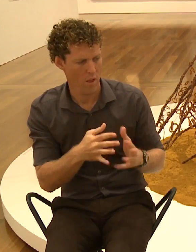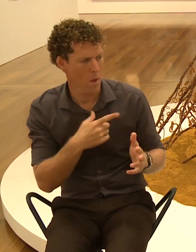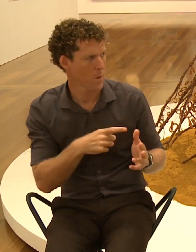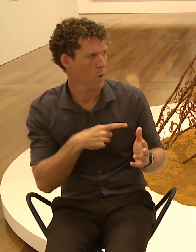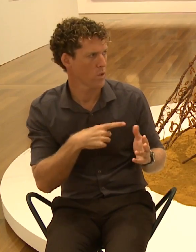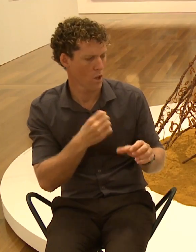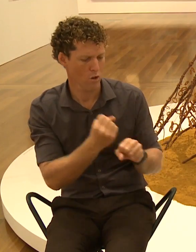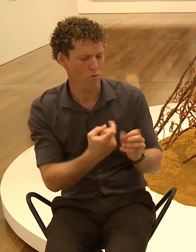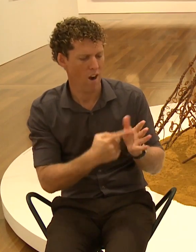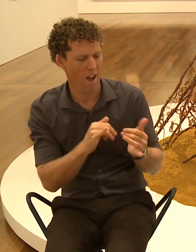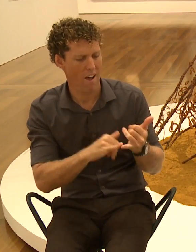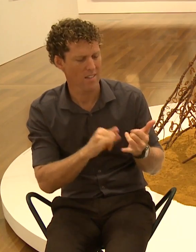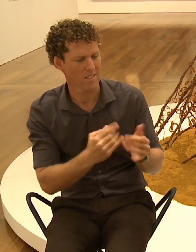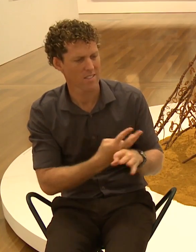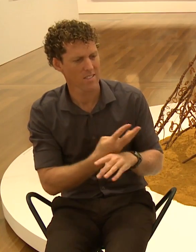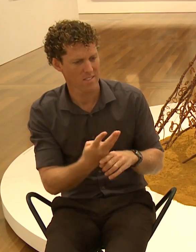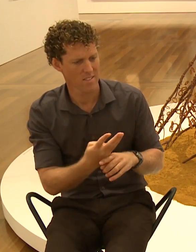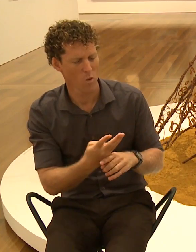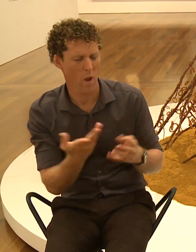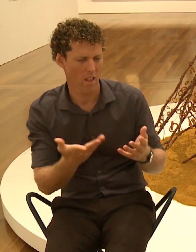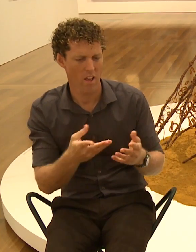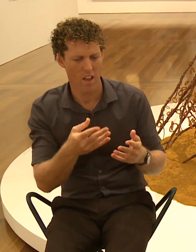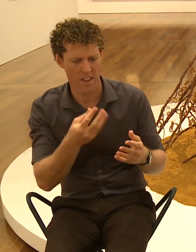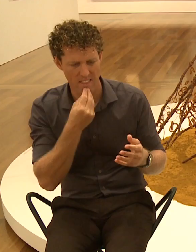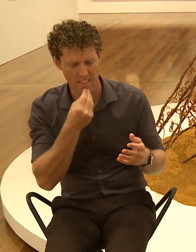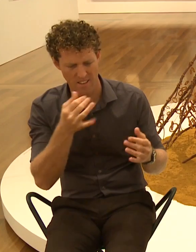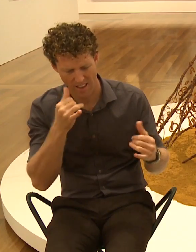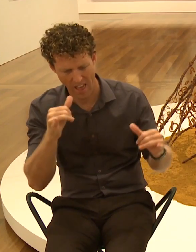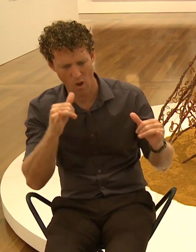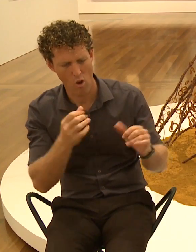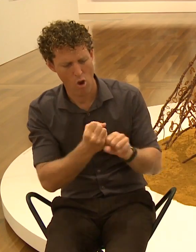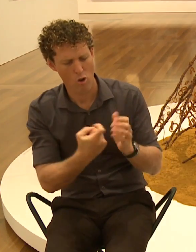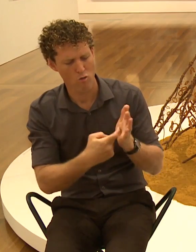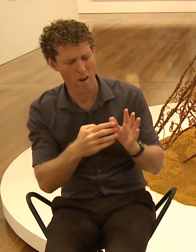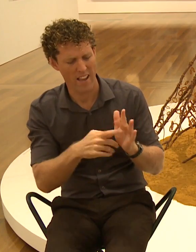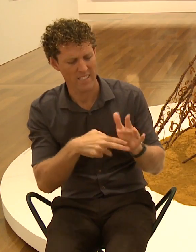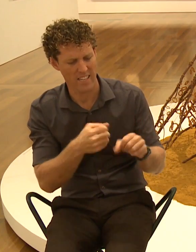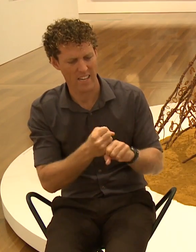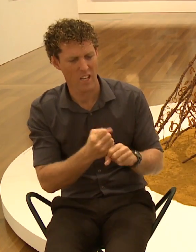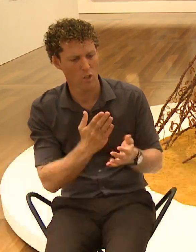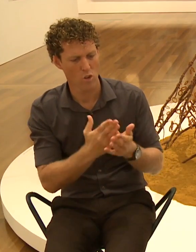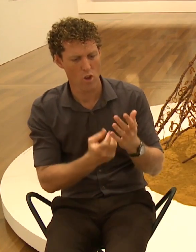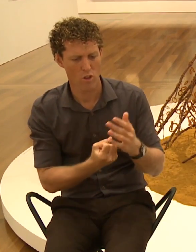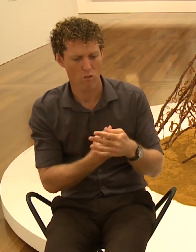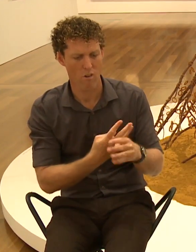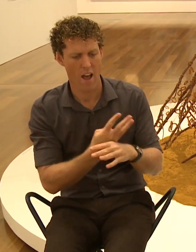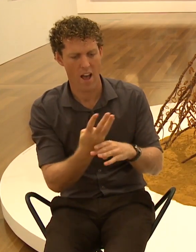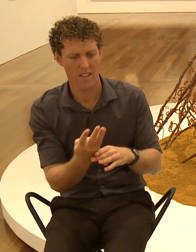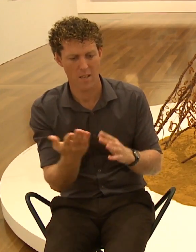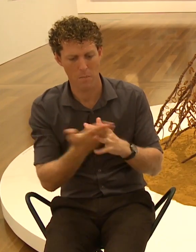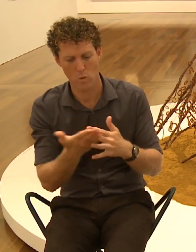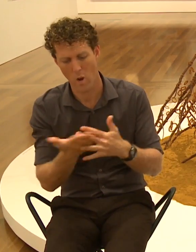grass grows in the grazing industry anyway, because the grass will grow in between the Spinifex,